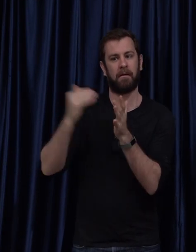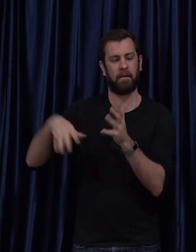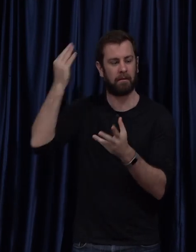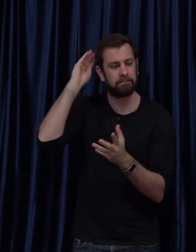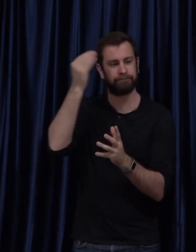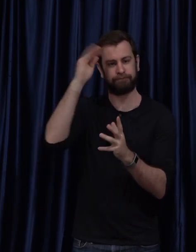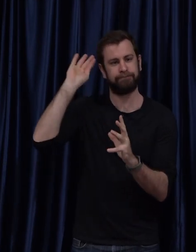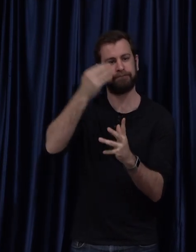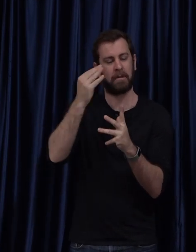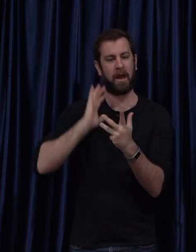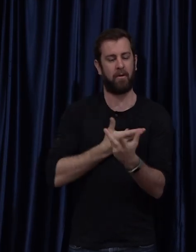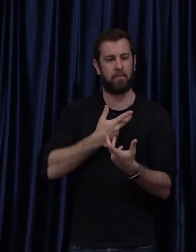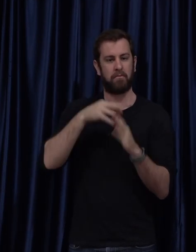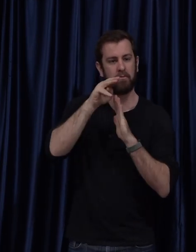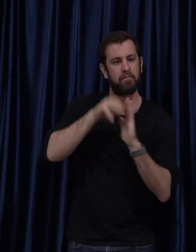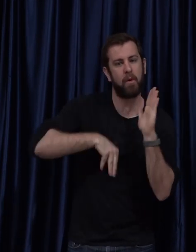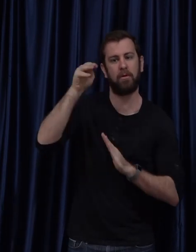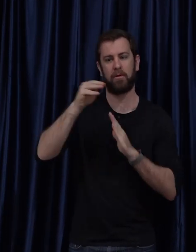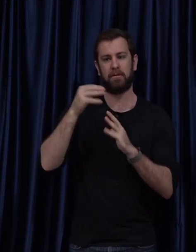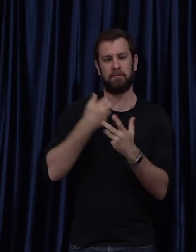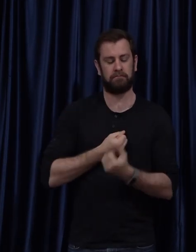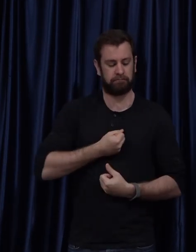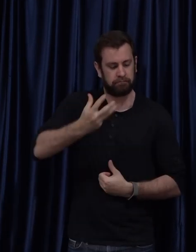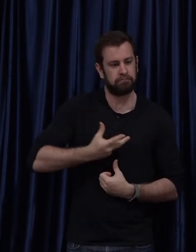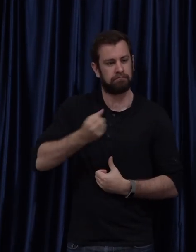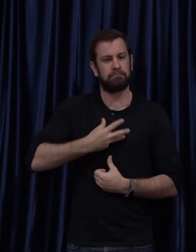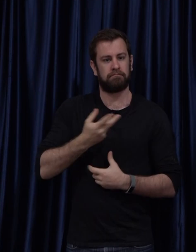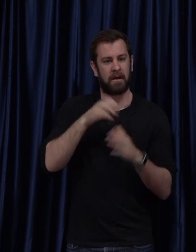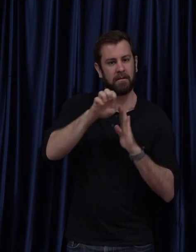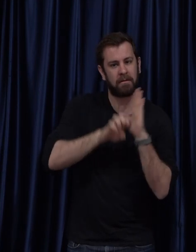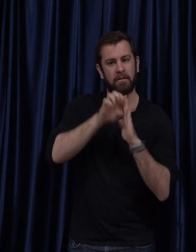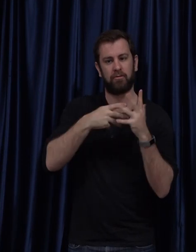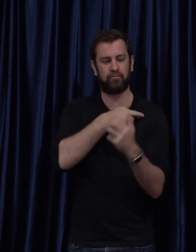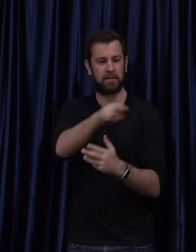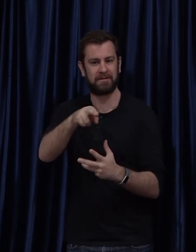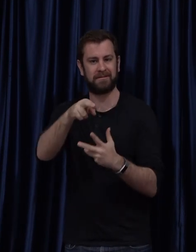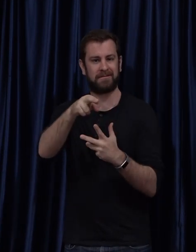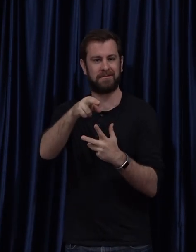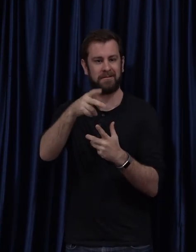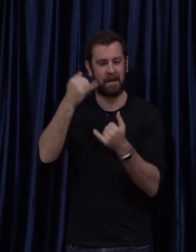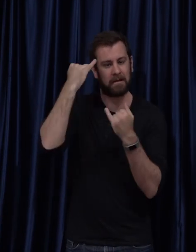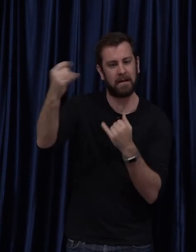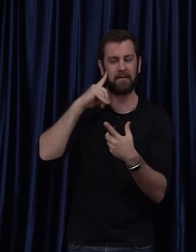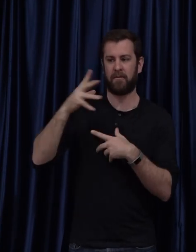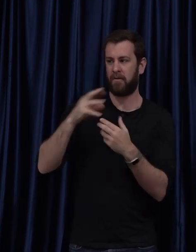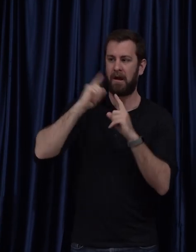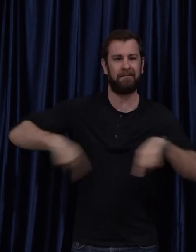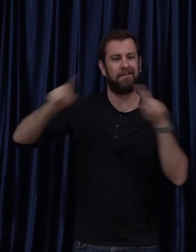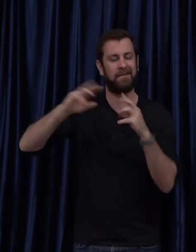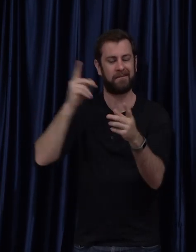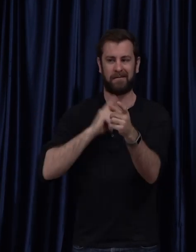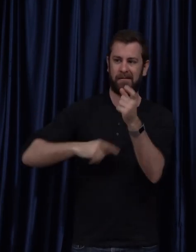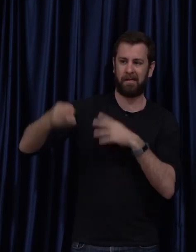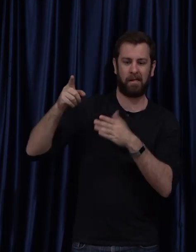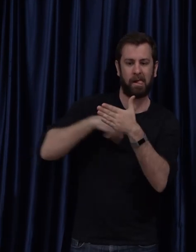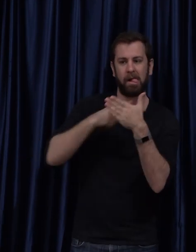religious obligation to fellow humans who are in some difficulty, adversity or tragedy.